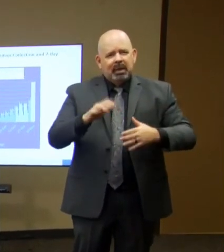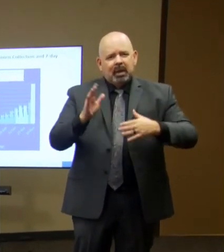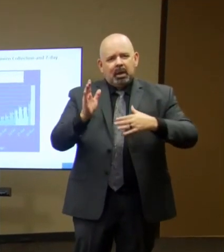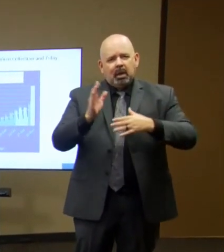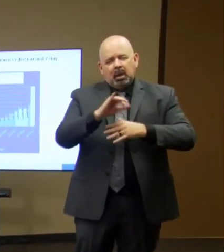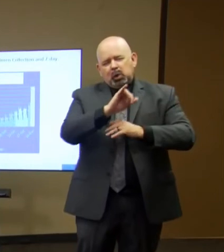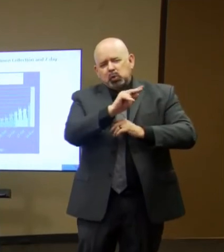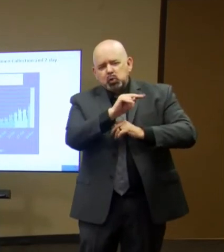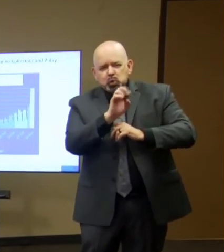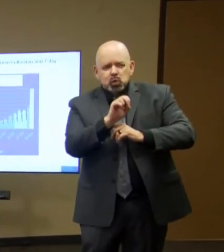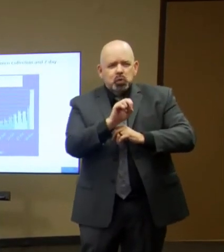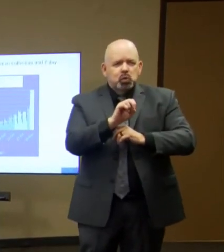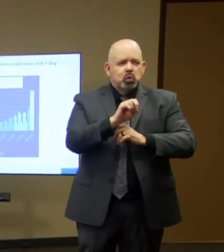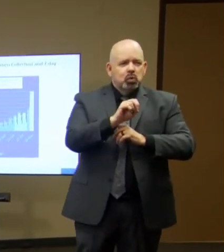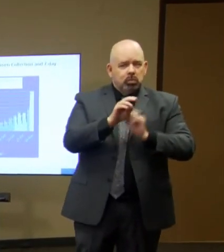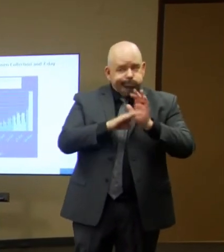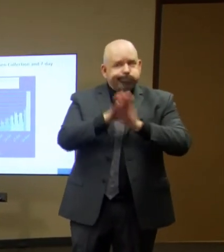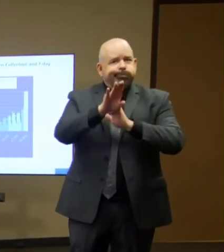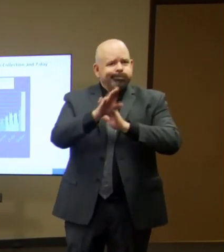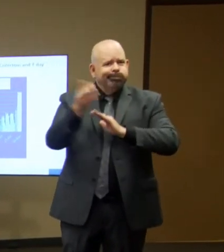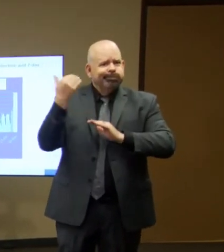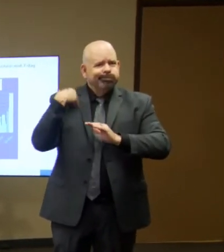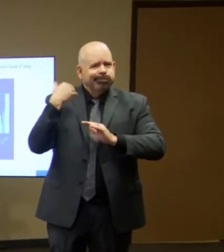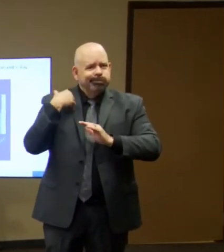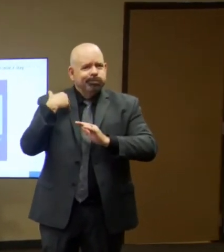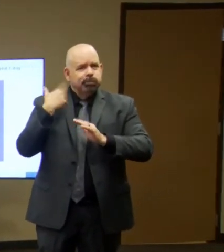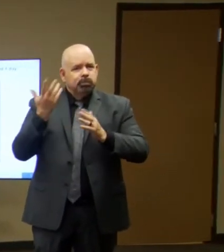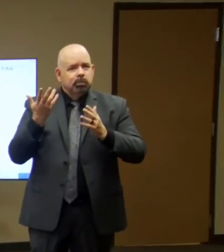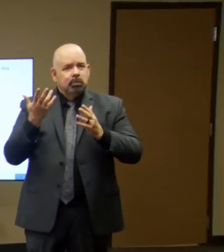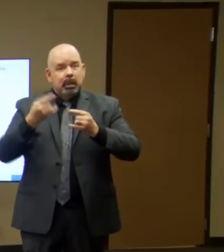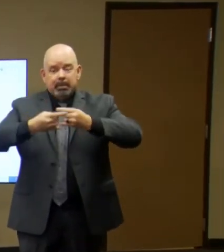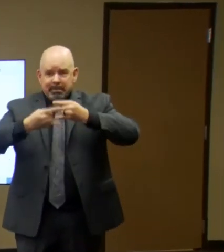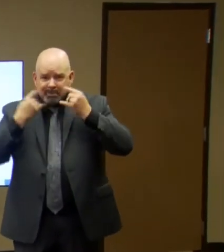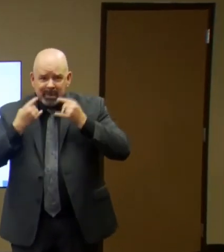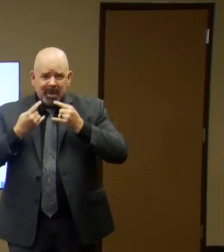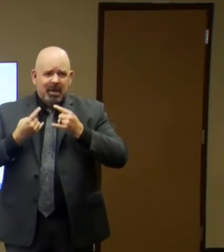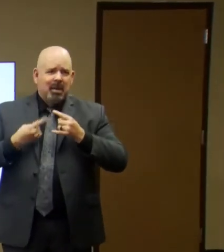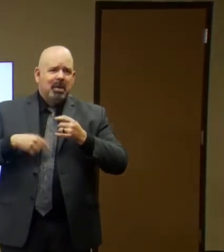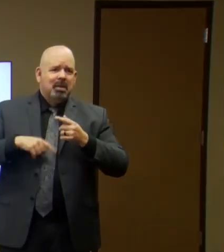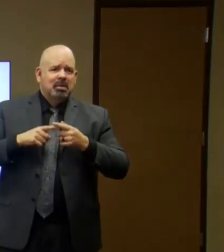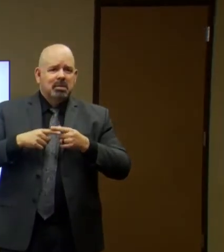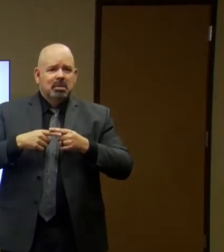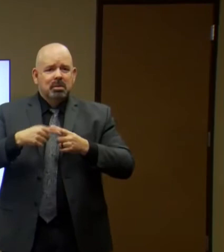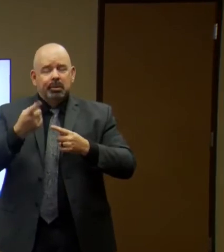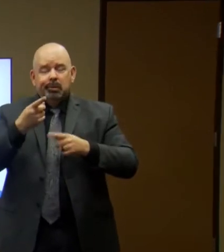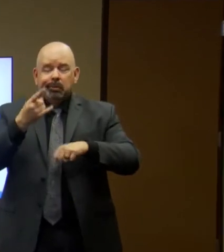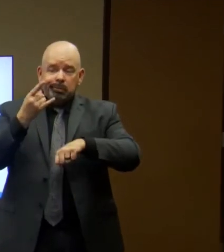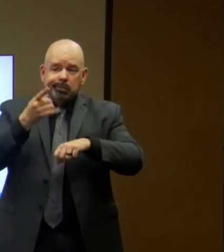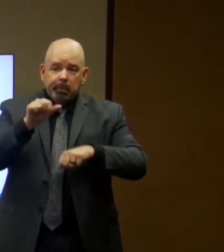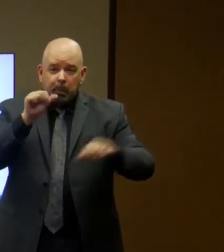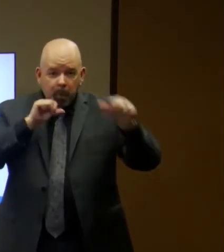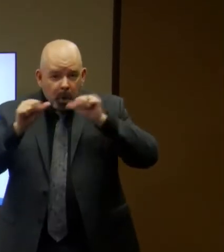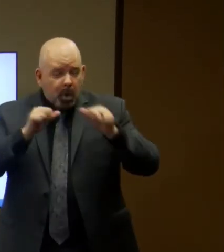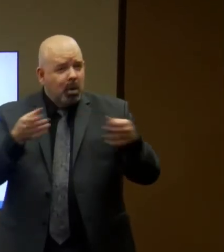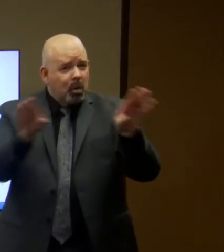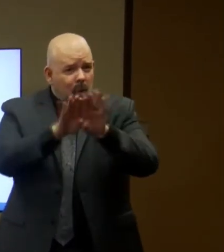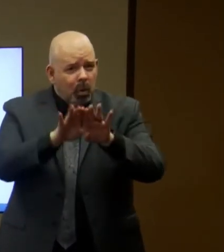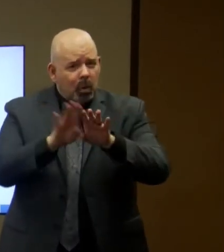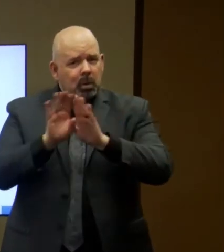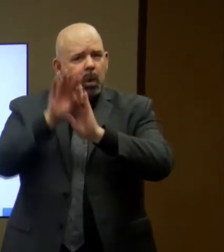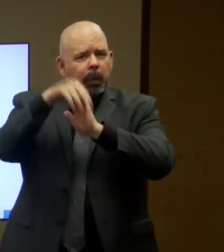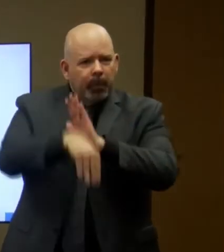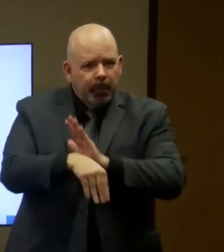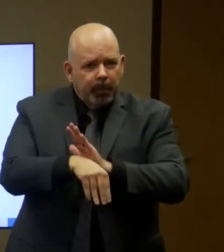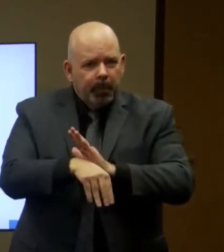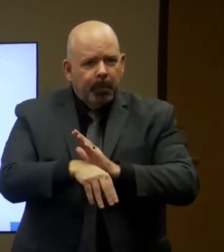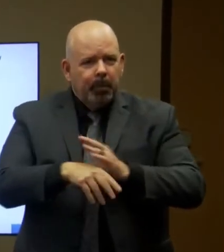we had the universal masking and the closing of bars and the number of cases, and then that increase that we've been seeing since